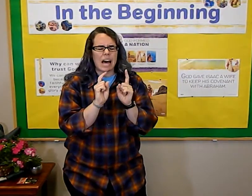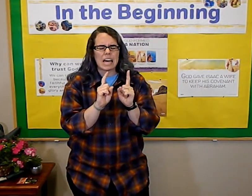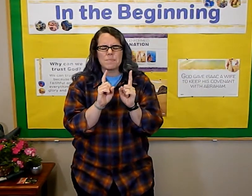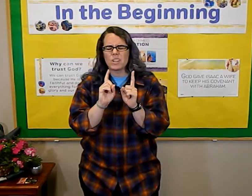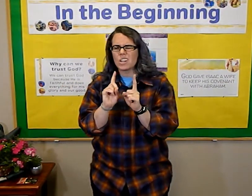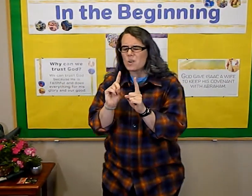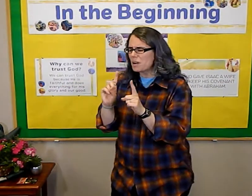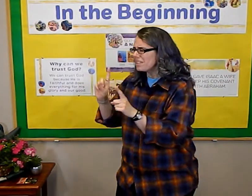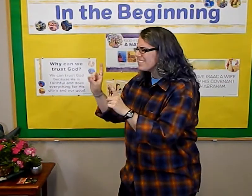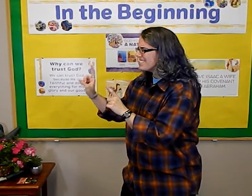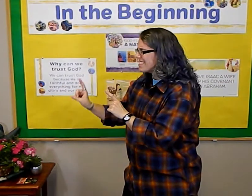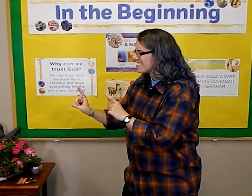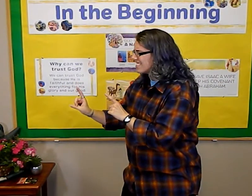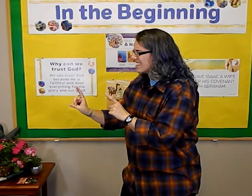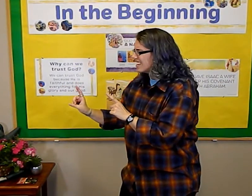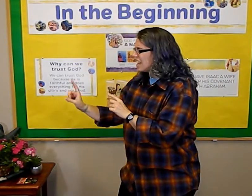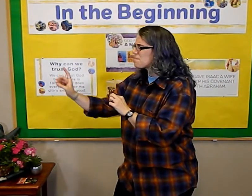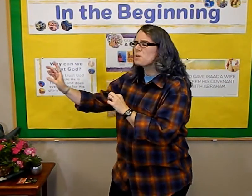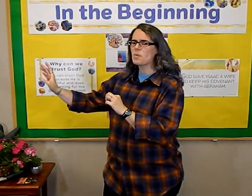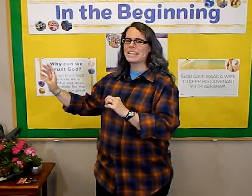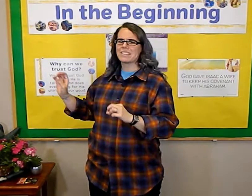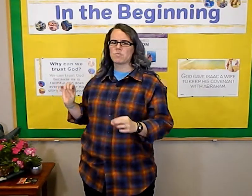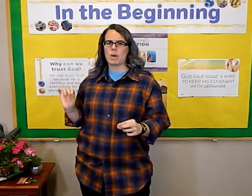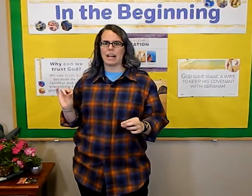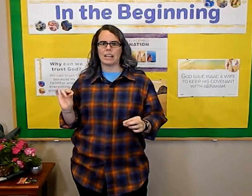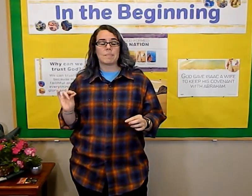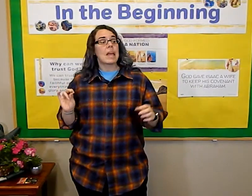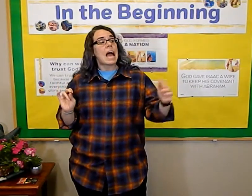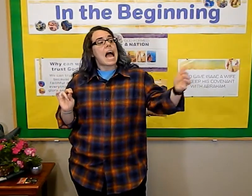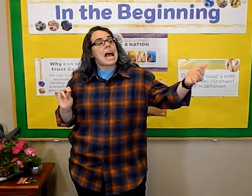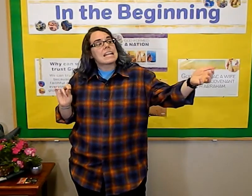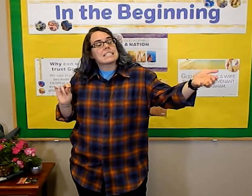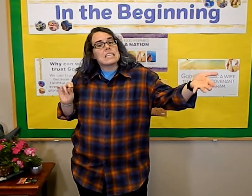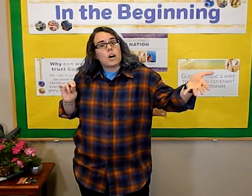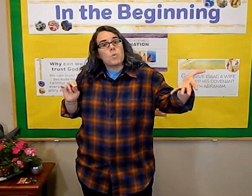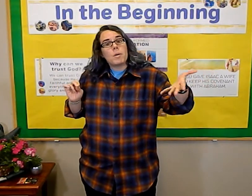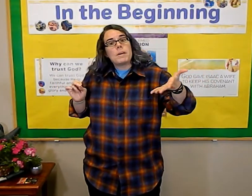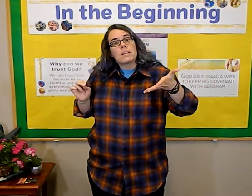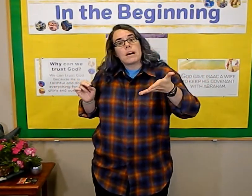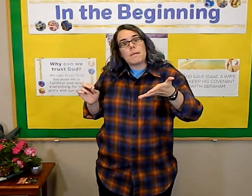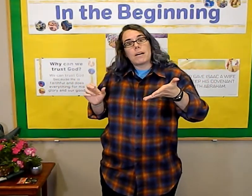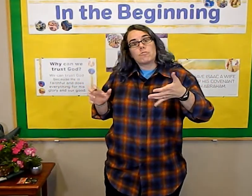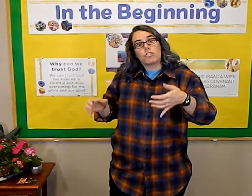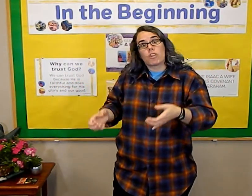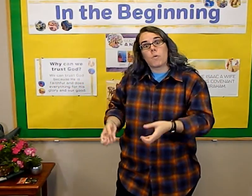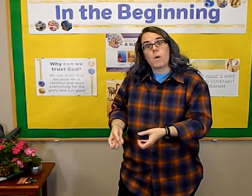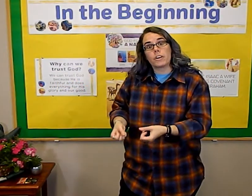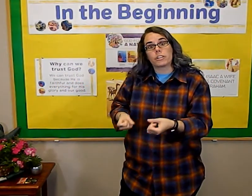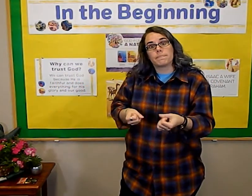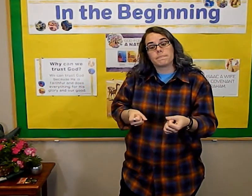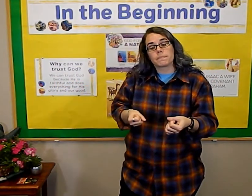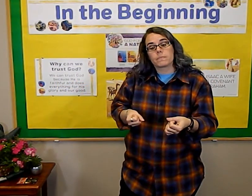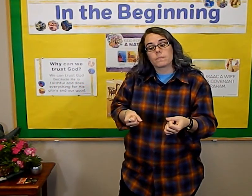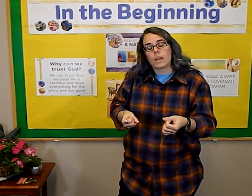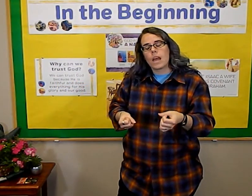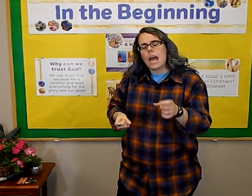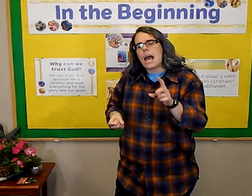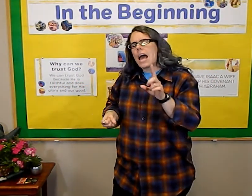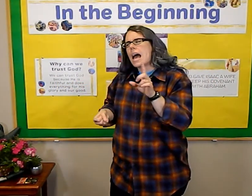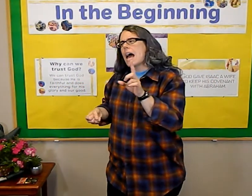I'm going to go and I'm going to sit. And I'm going to wait at the well. And as the young women come out to draw water.